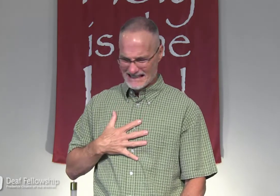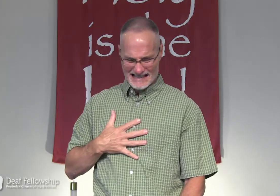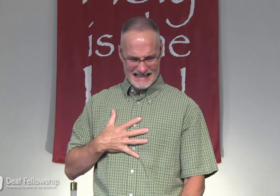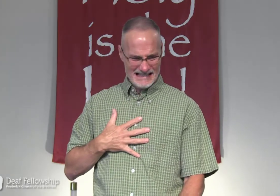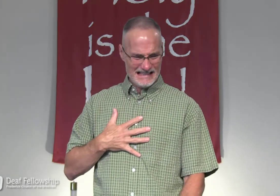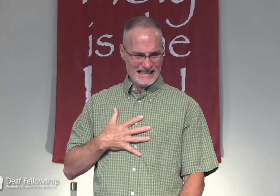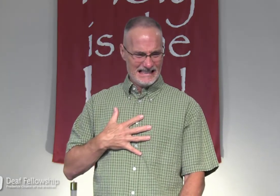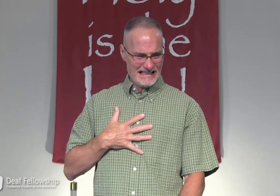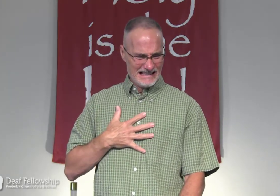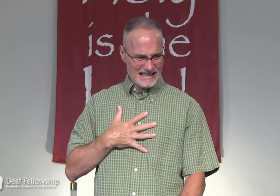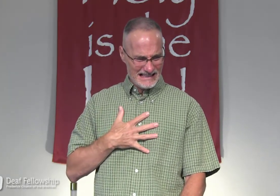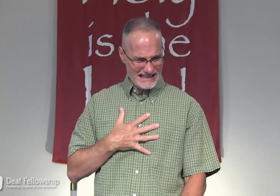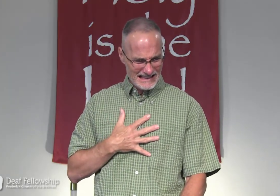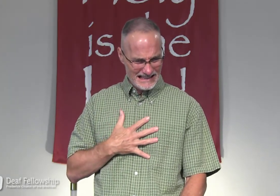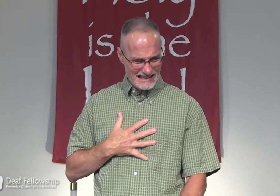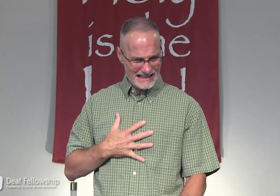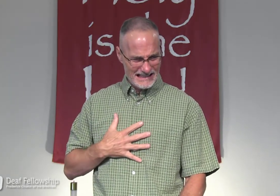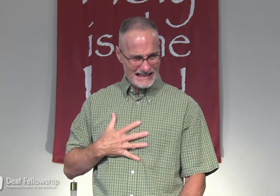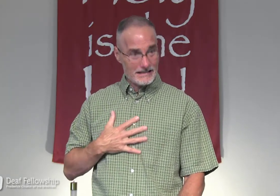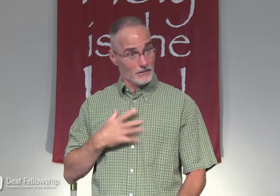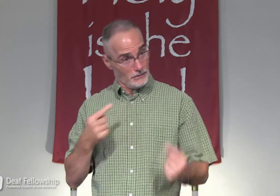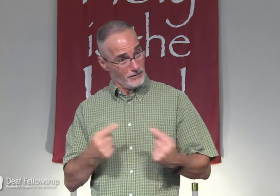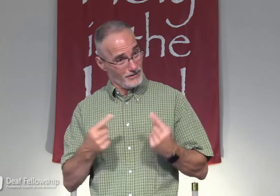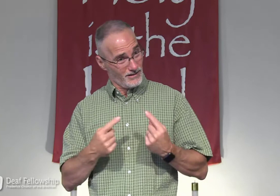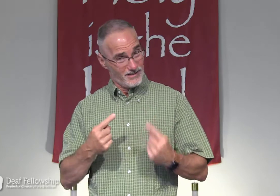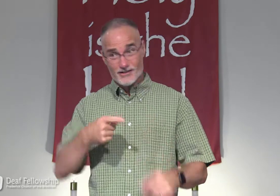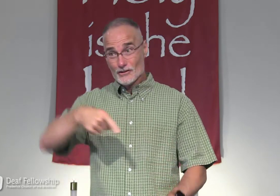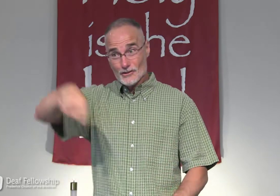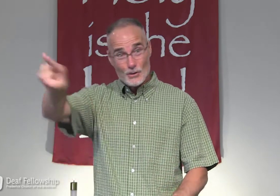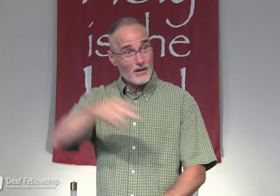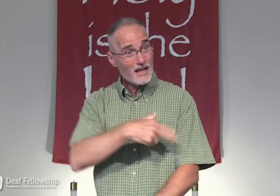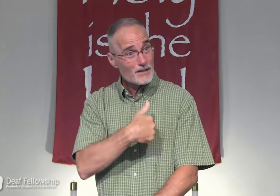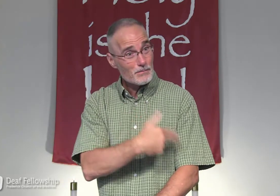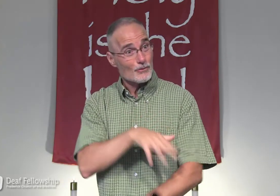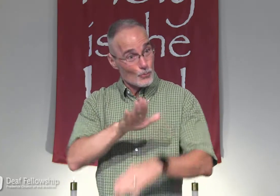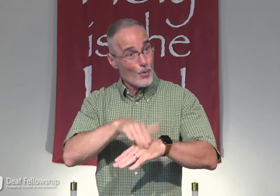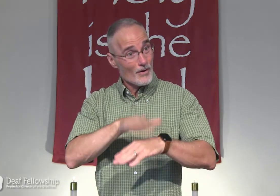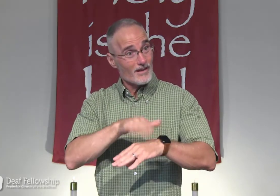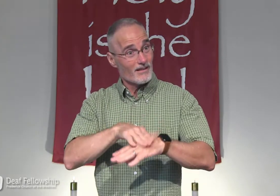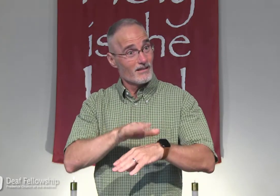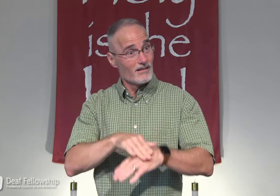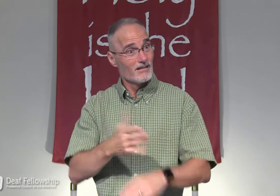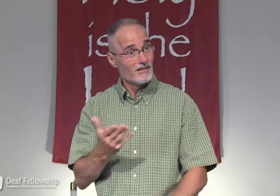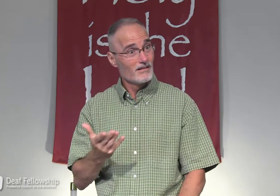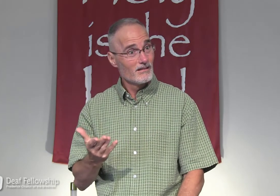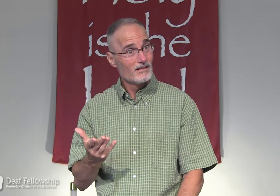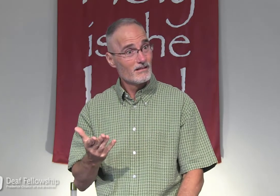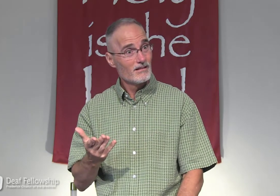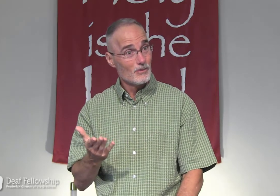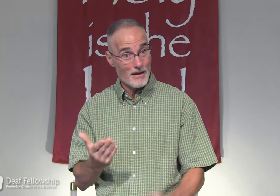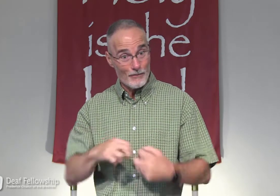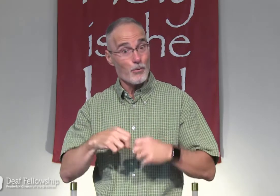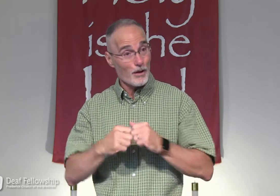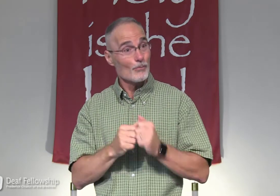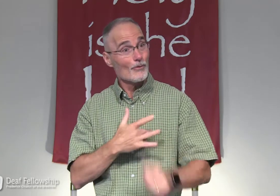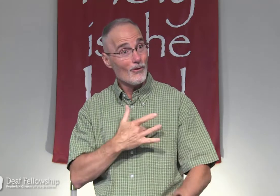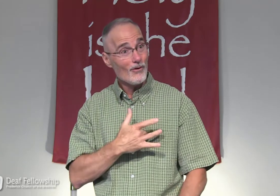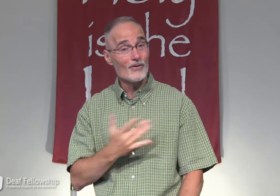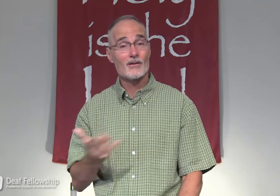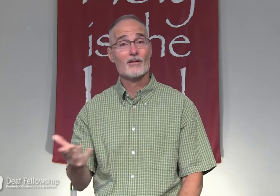As adults, we feel tightness or discomfort in our chest. We get warned to go to the hospital. You